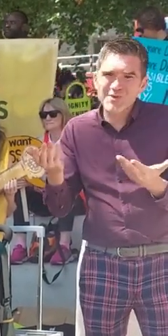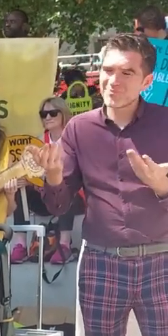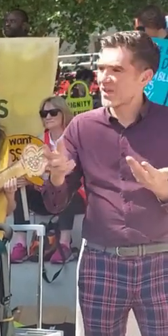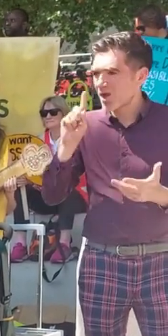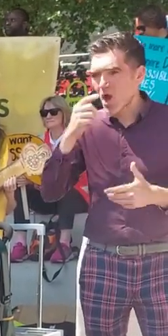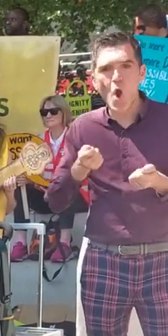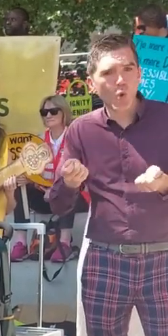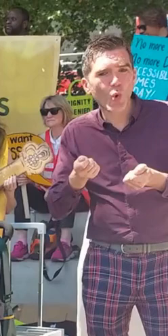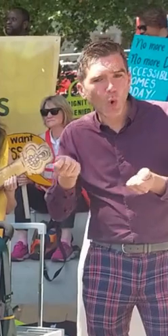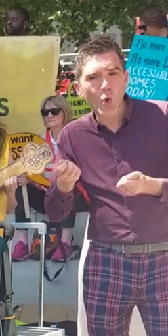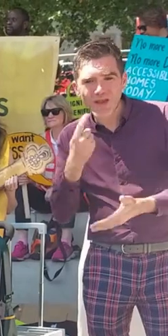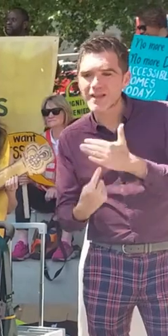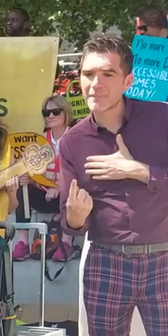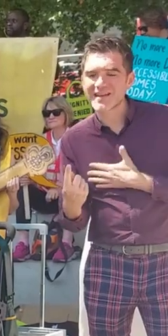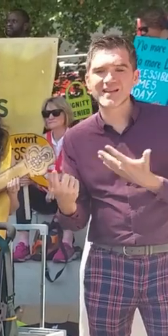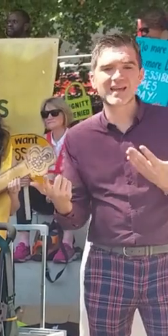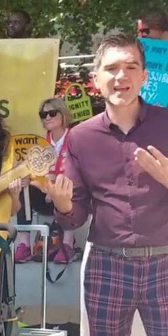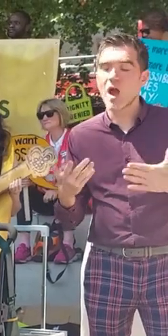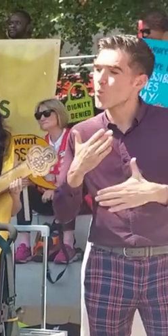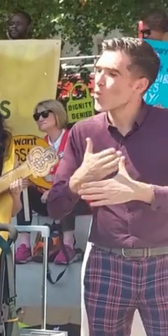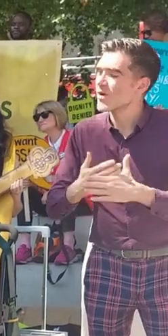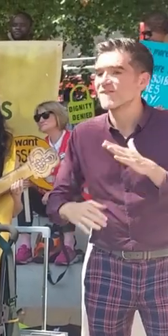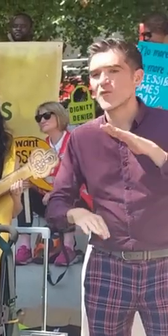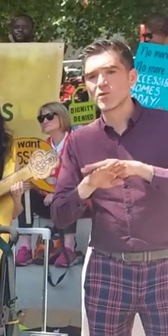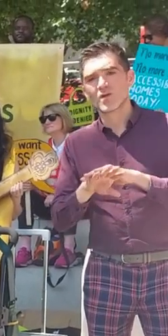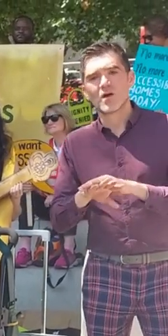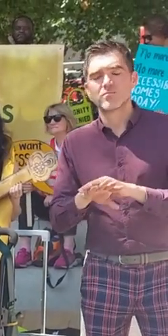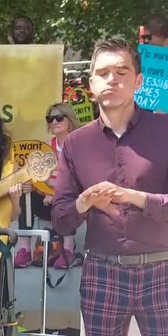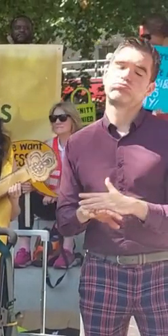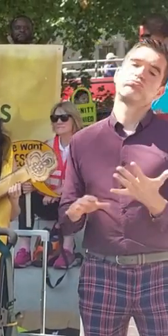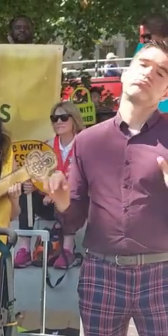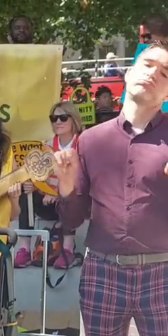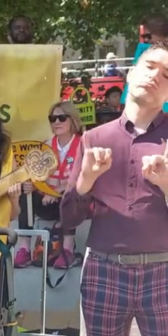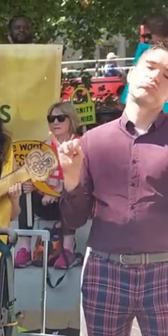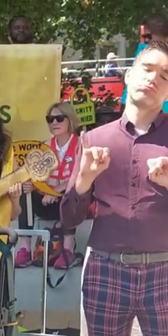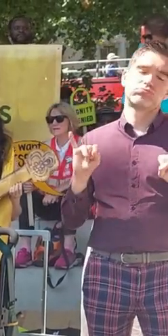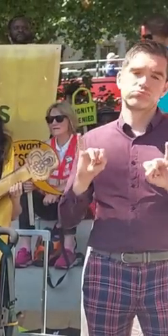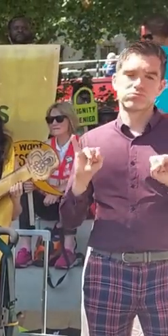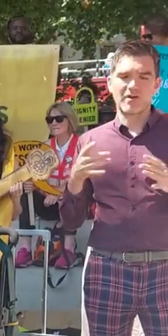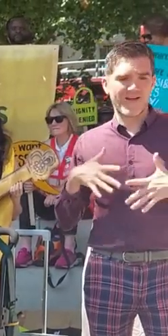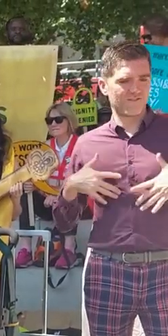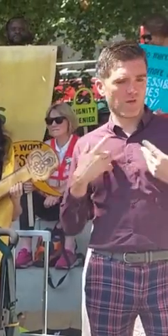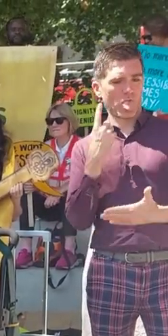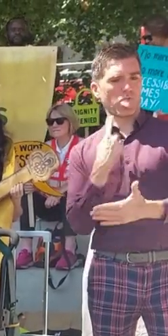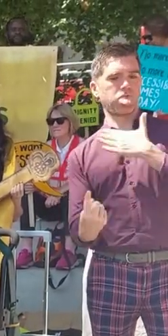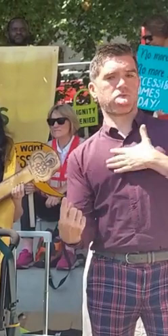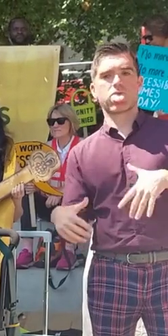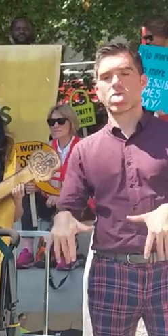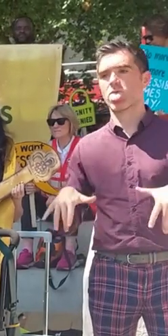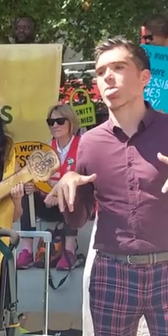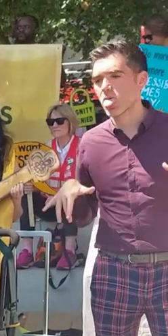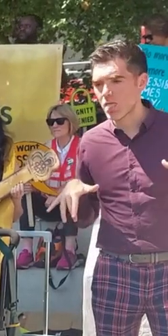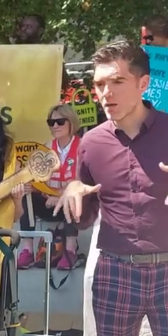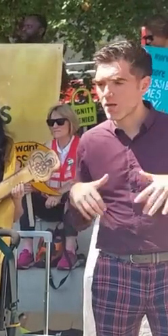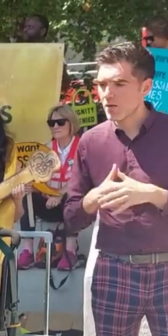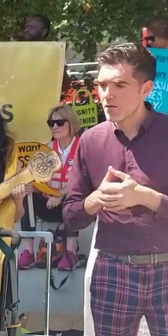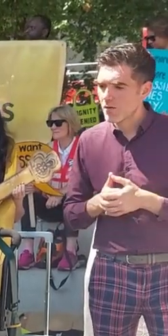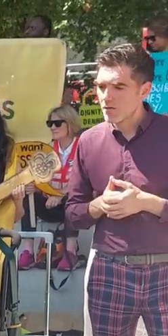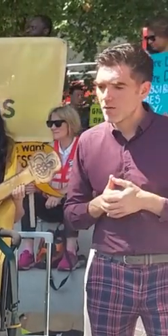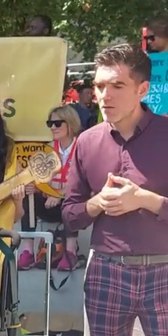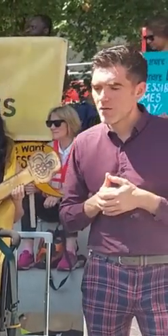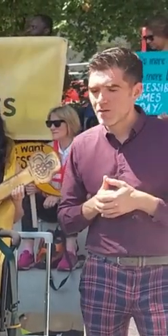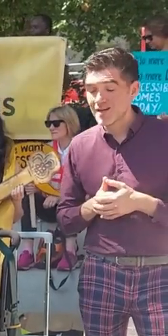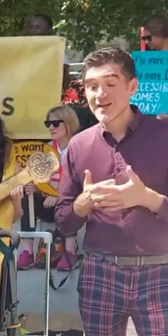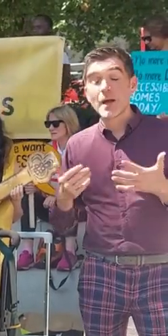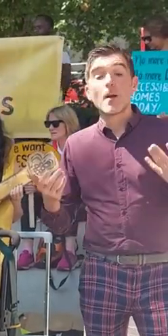cook independently while working full time soon became a very isolating experience.